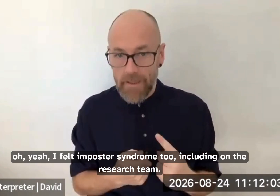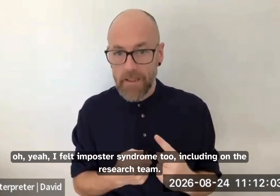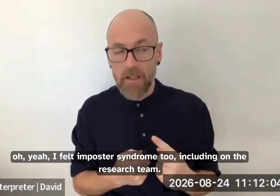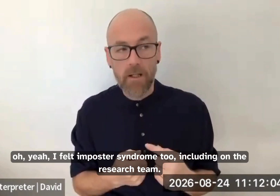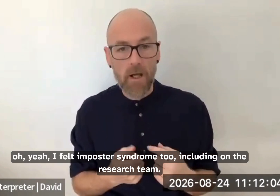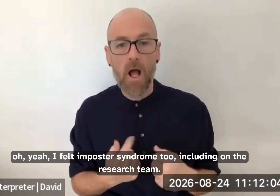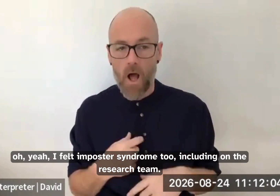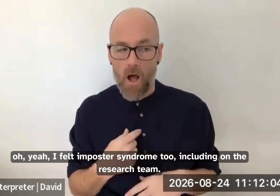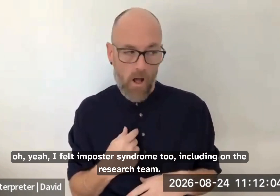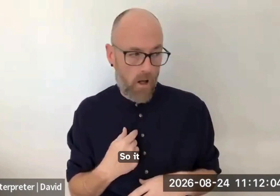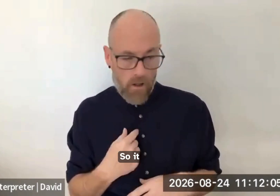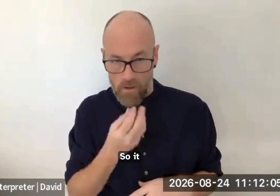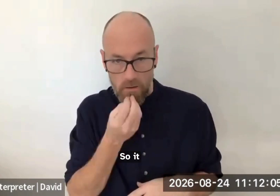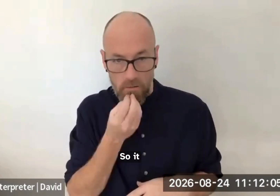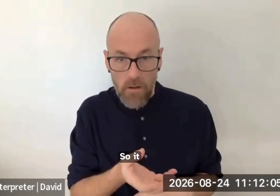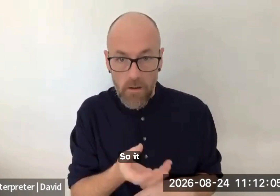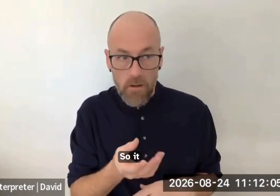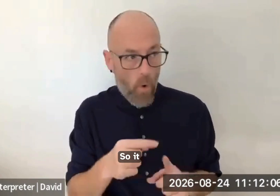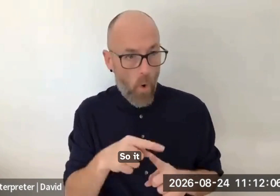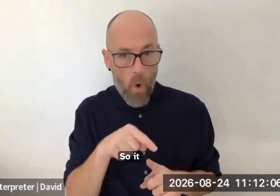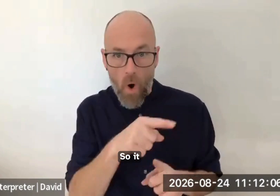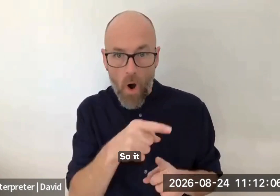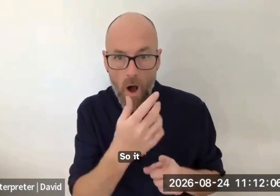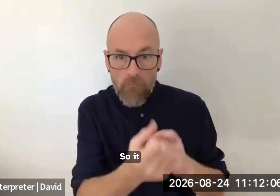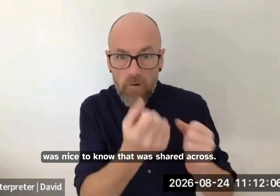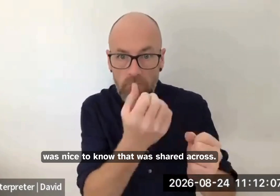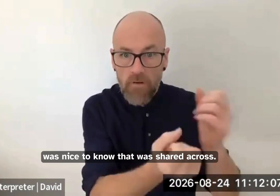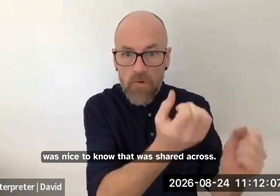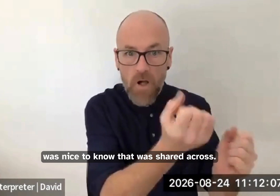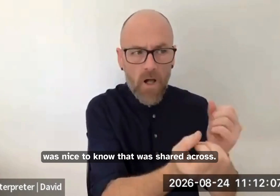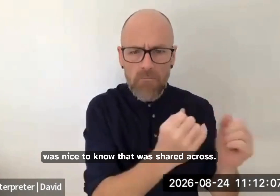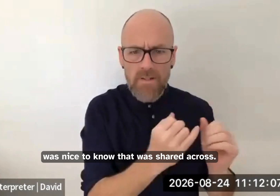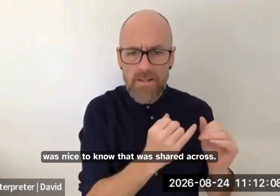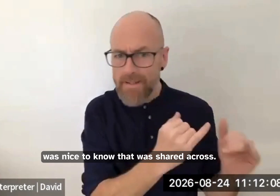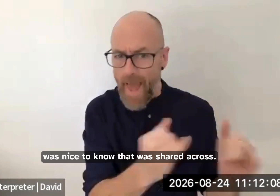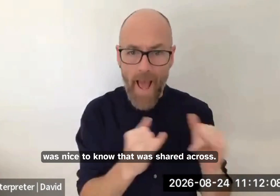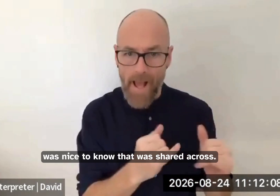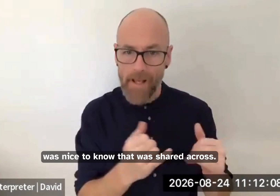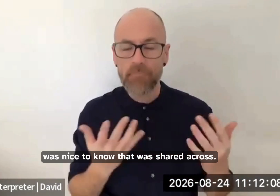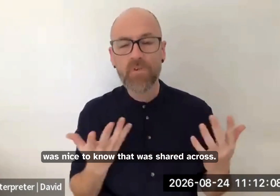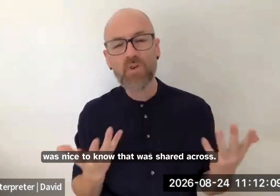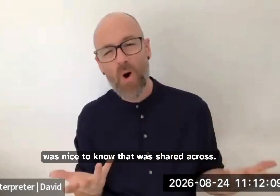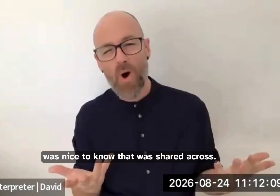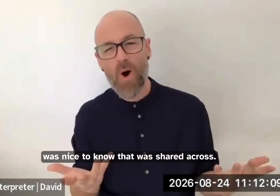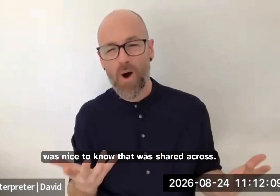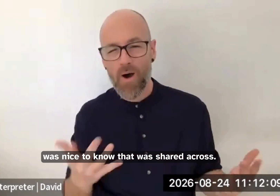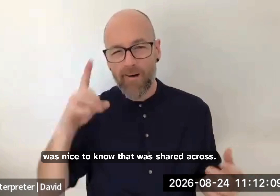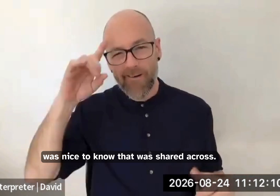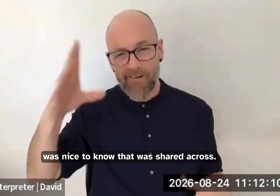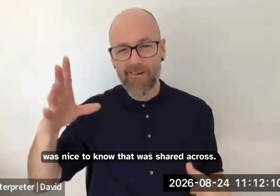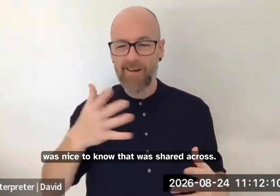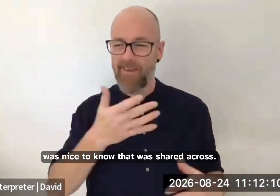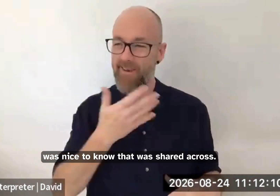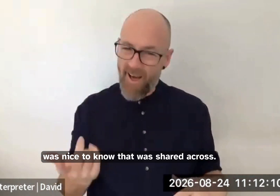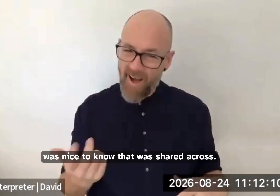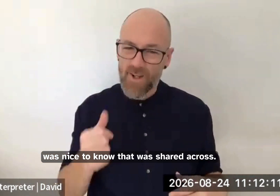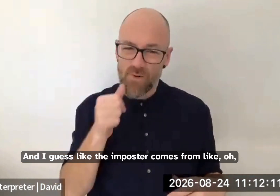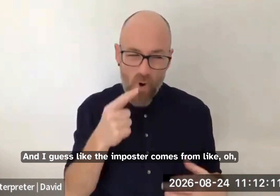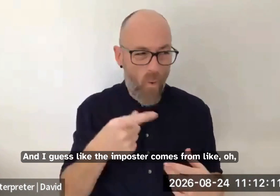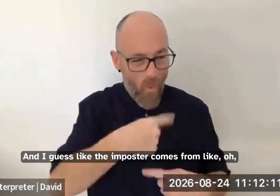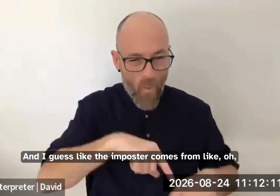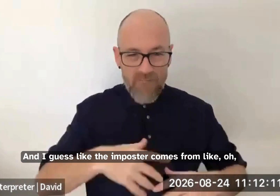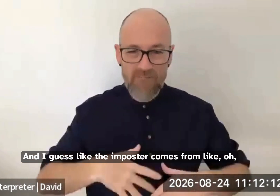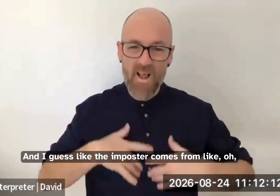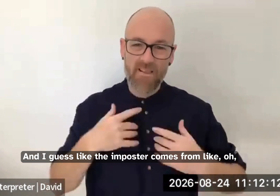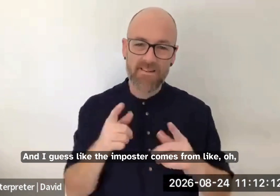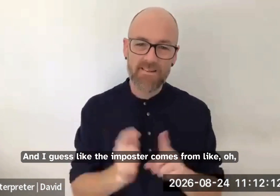too," including on the research team. So, um, it was nice to know that was shared